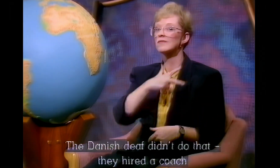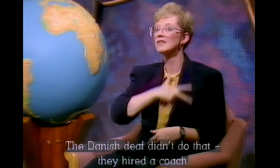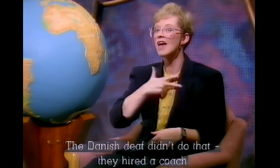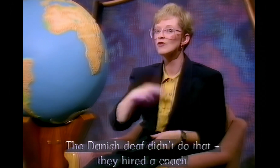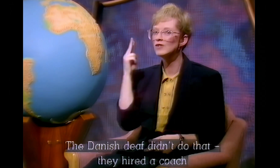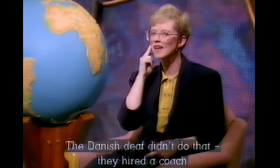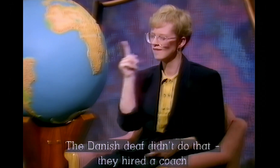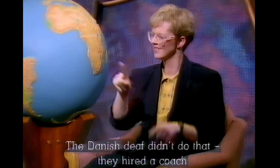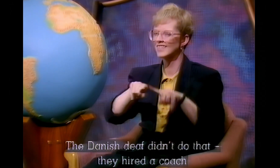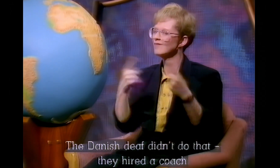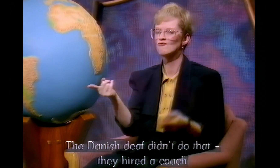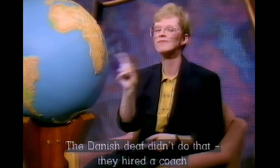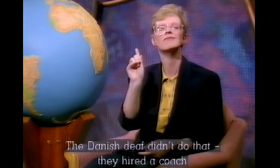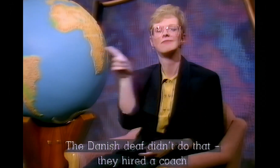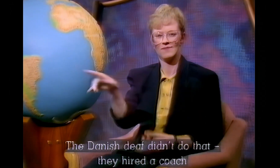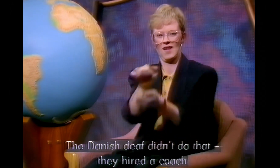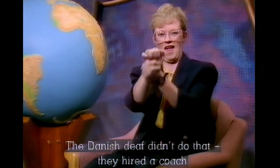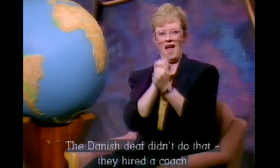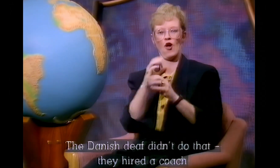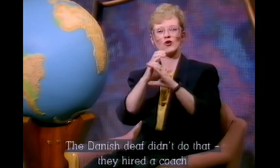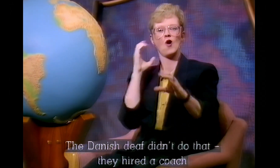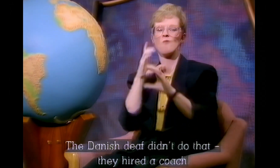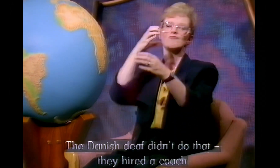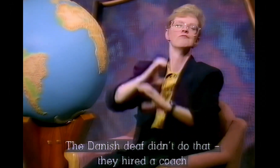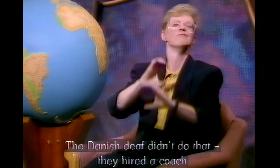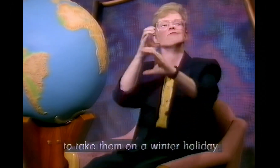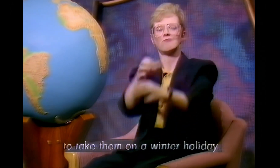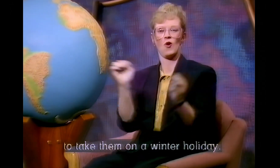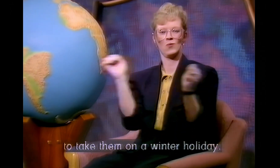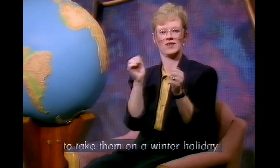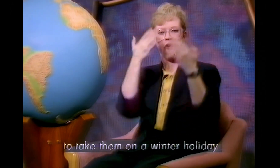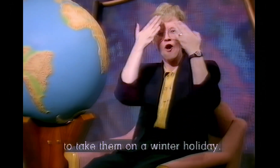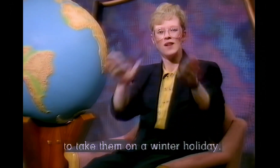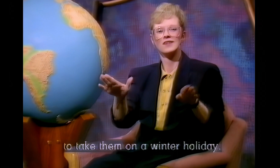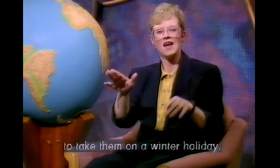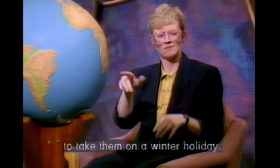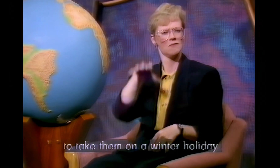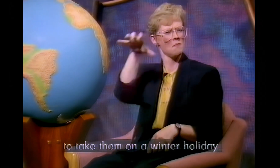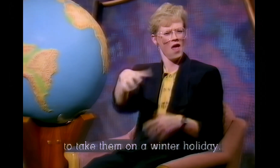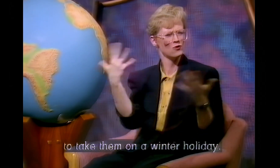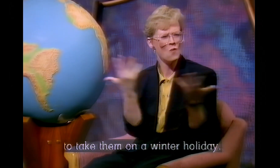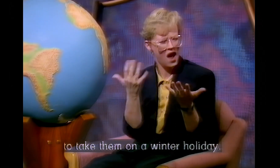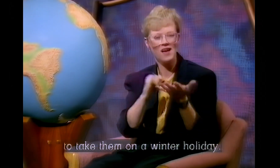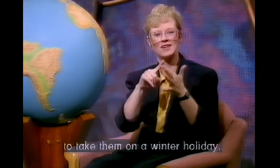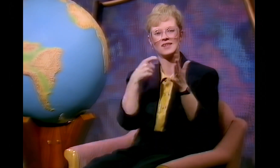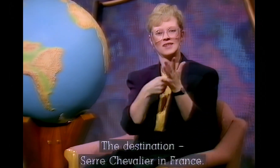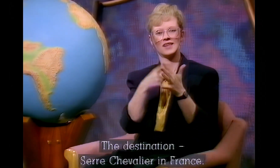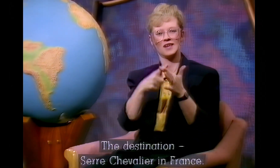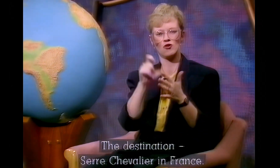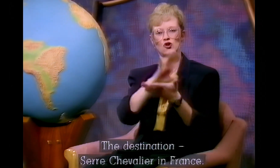The Danish Deaf didn't do that. They hired a coach to take them on a winter holiday. The destination? Sir